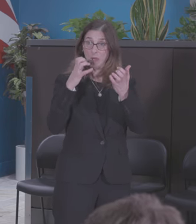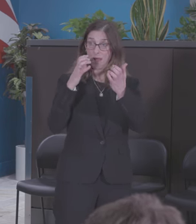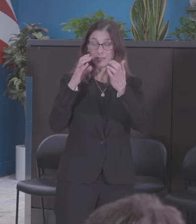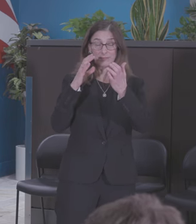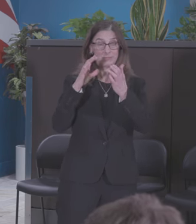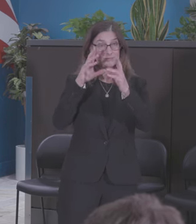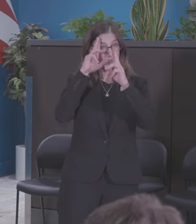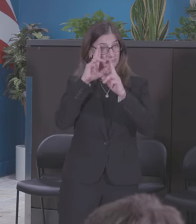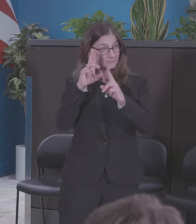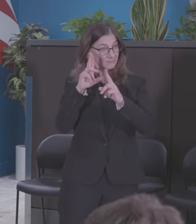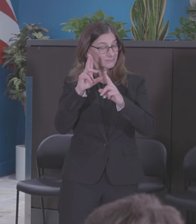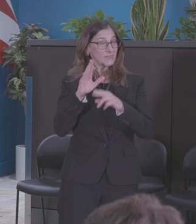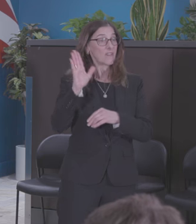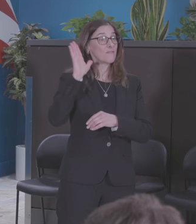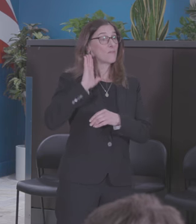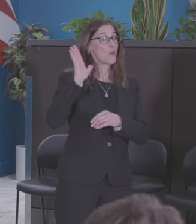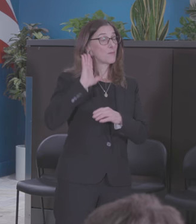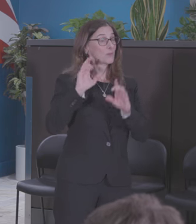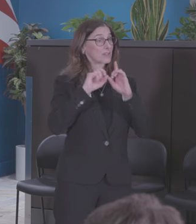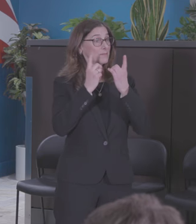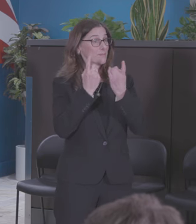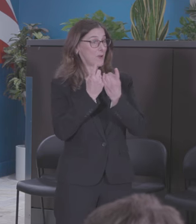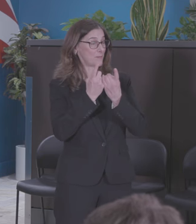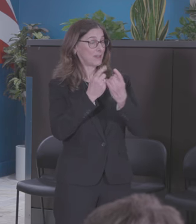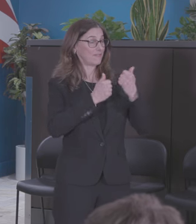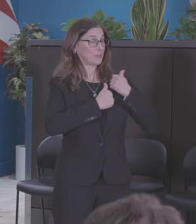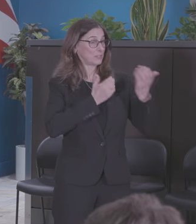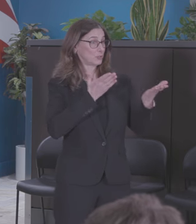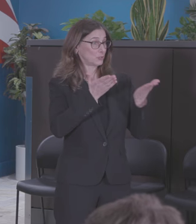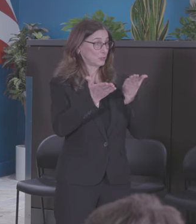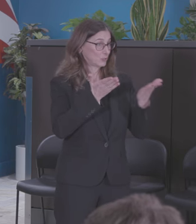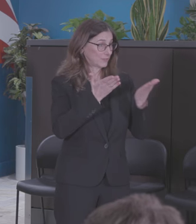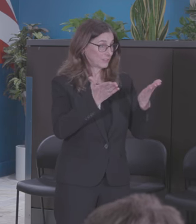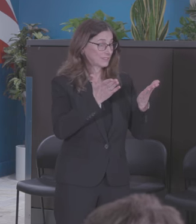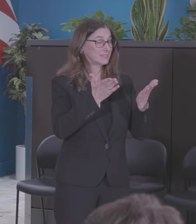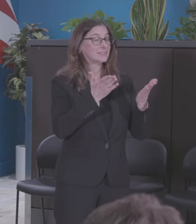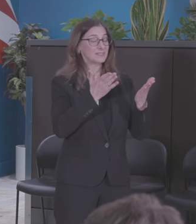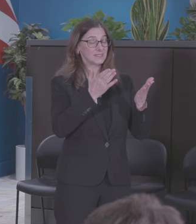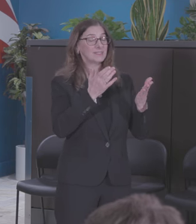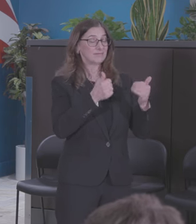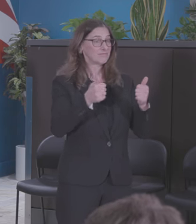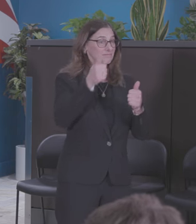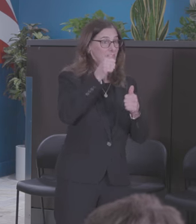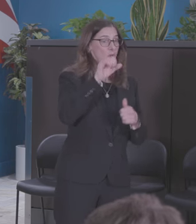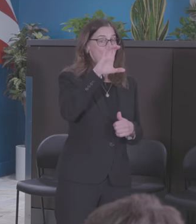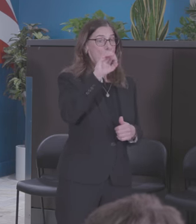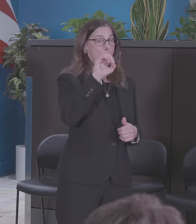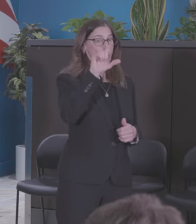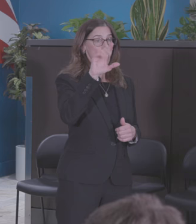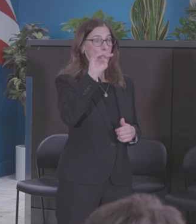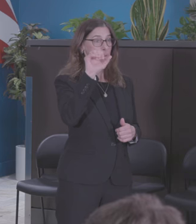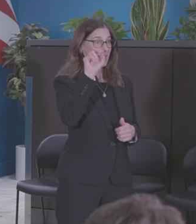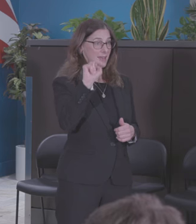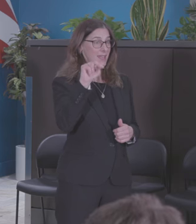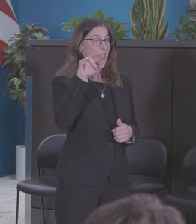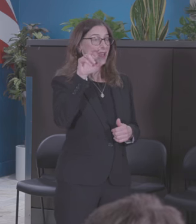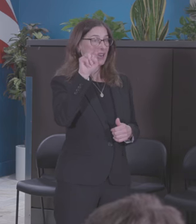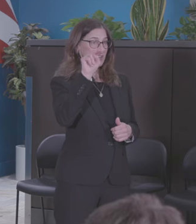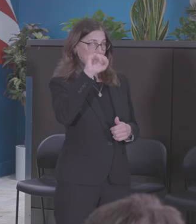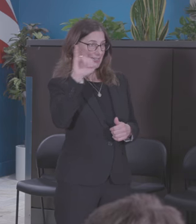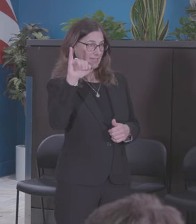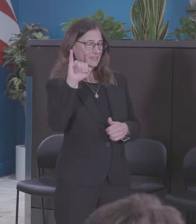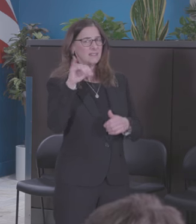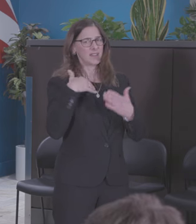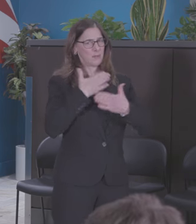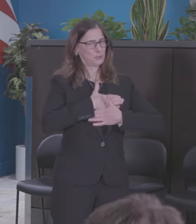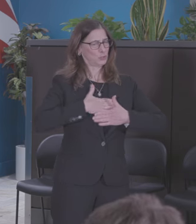former Department of Veterans Services Secretary Coleman Nee, who did a lot of advocacy during his time years ago. We appreciate